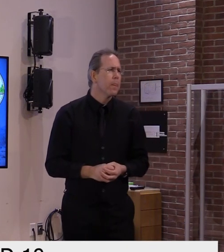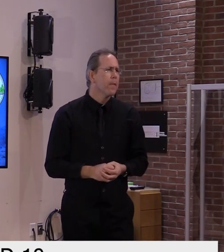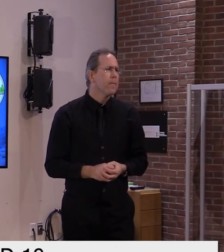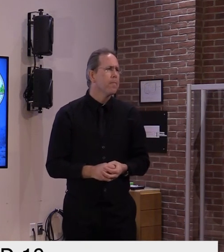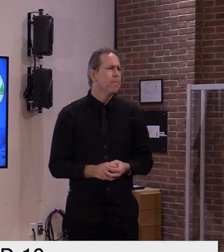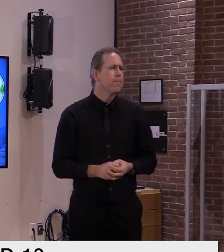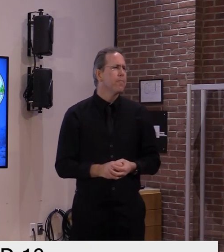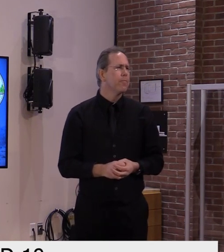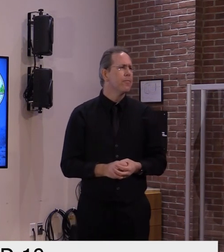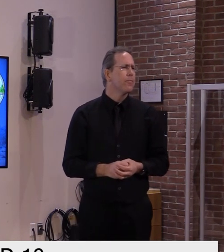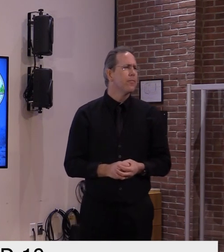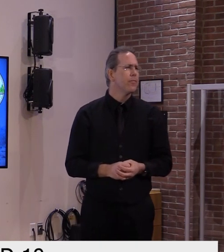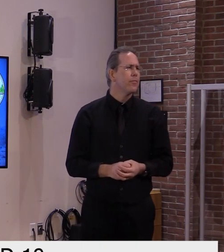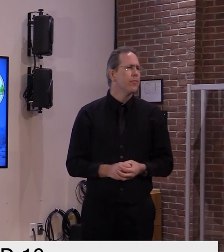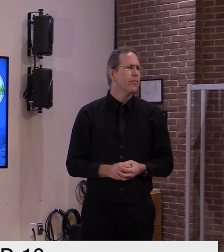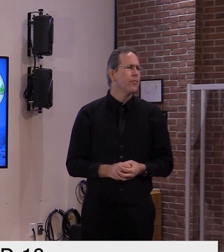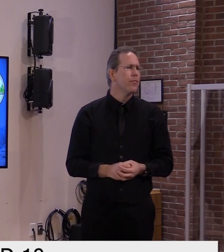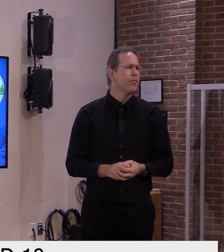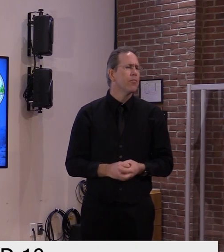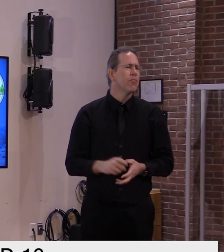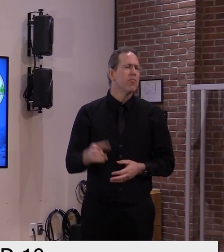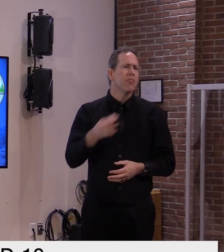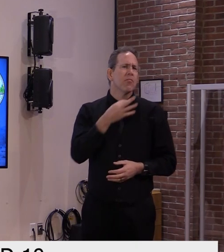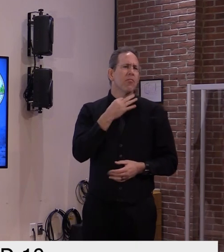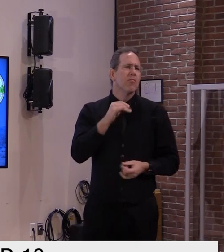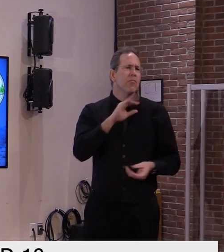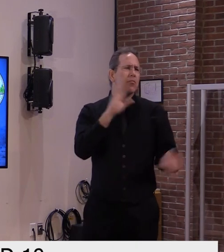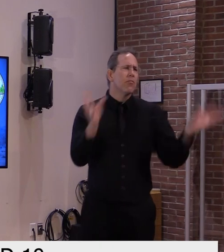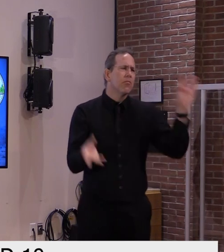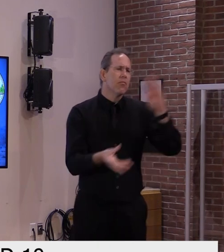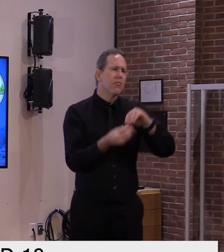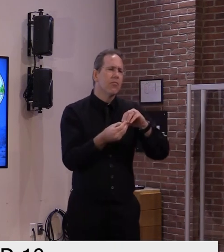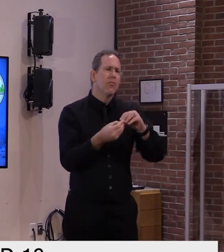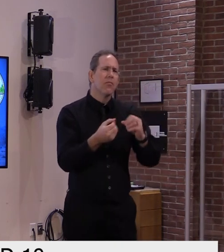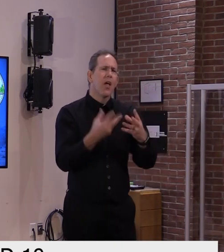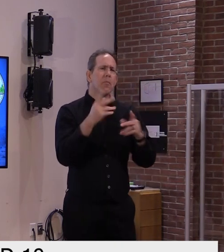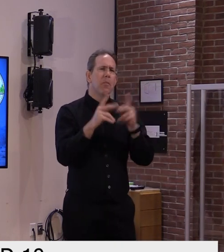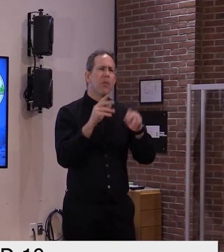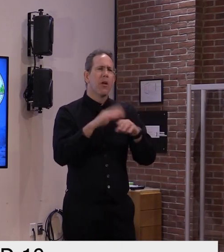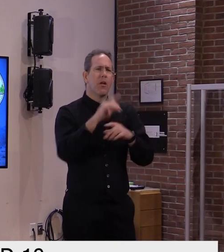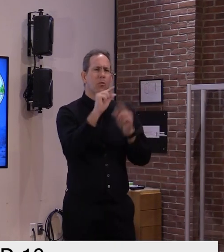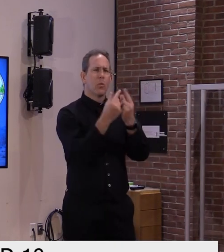of vaccinations have refused to be vaccinated.